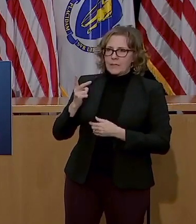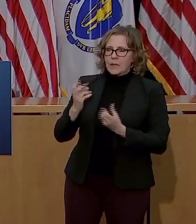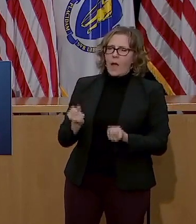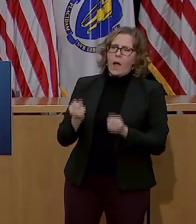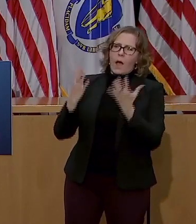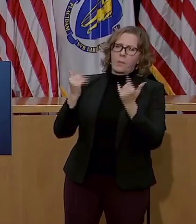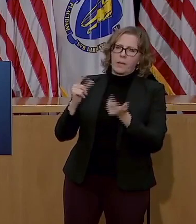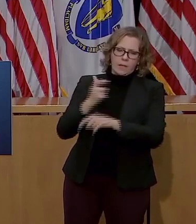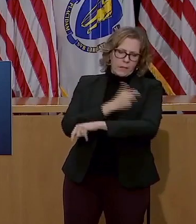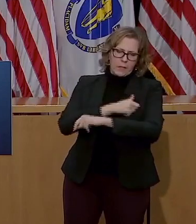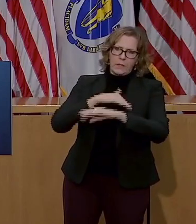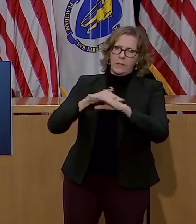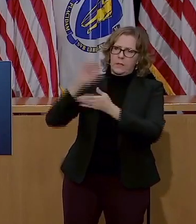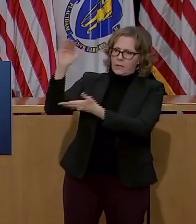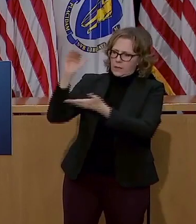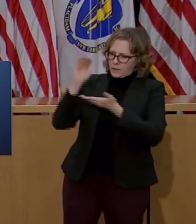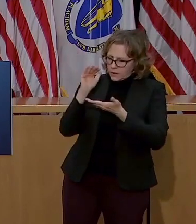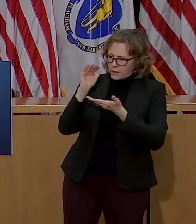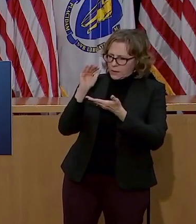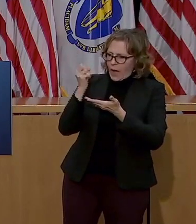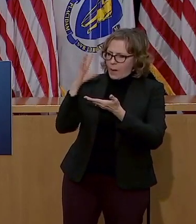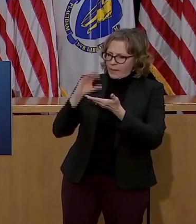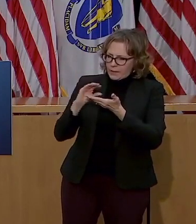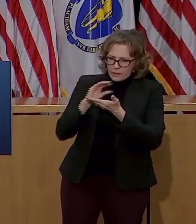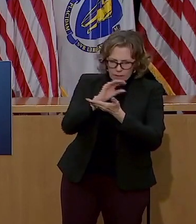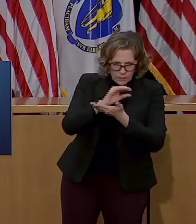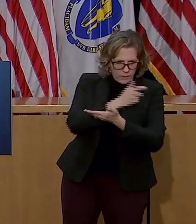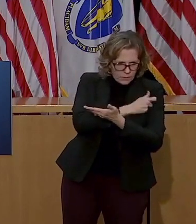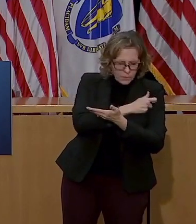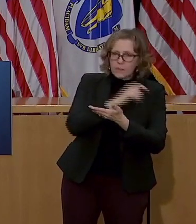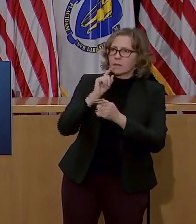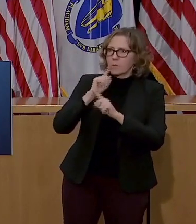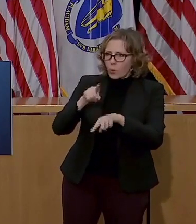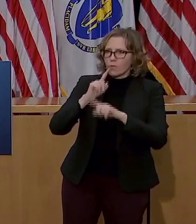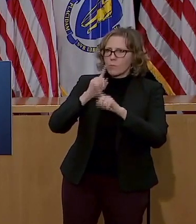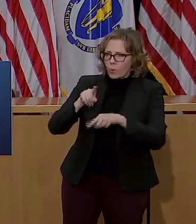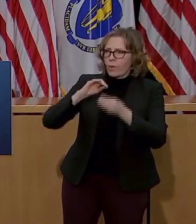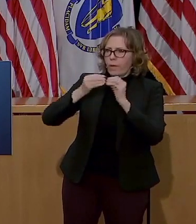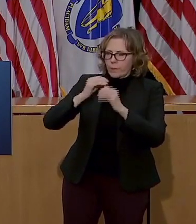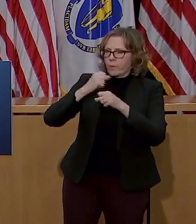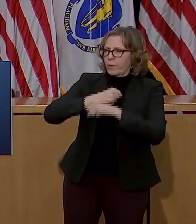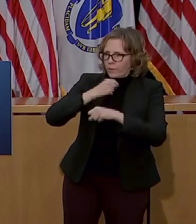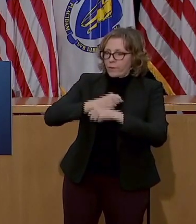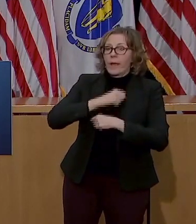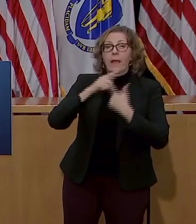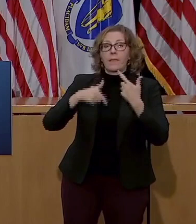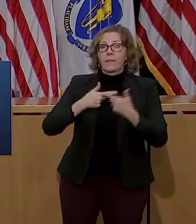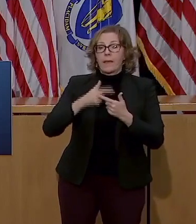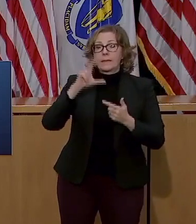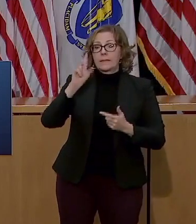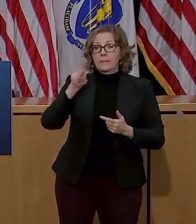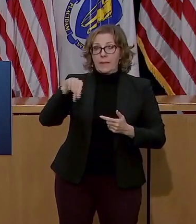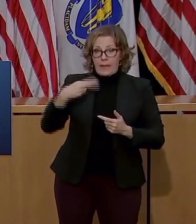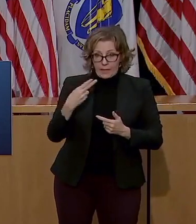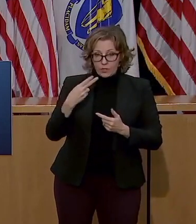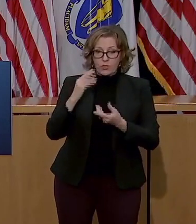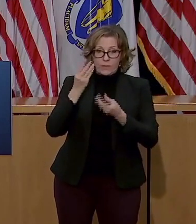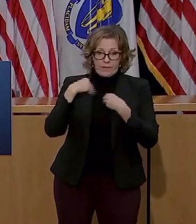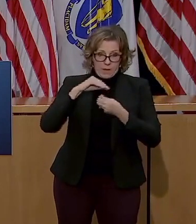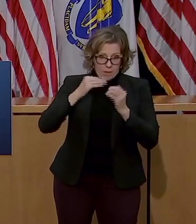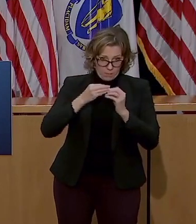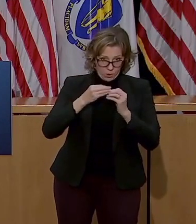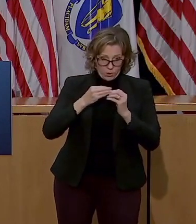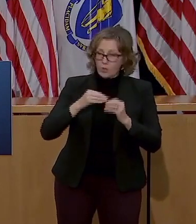then the doses administered, and then we get a report from the Department of Public Health, and then we get a report from the CDC, and the numbers